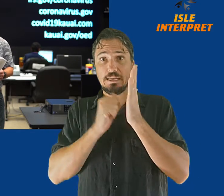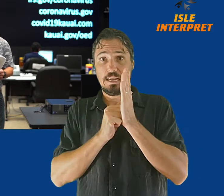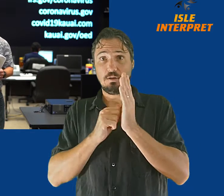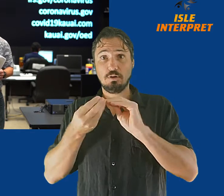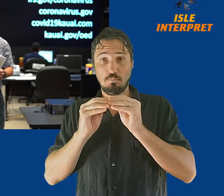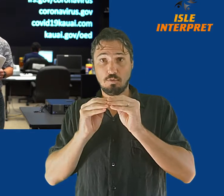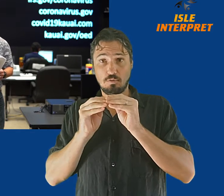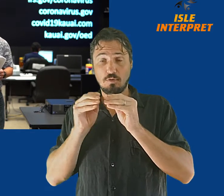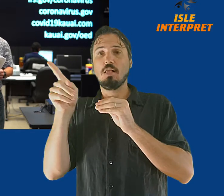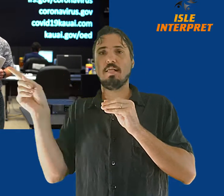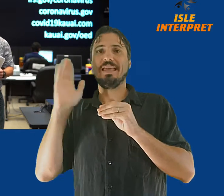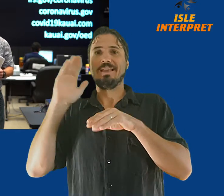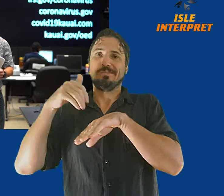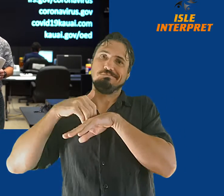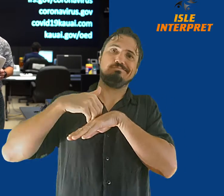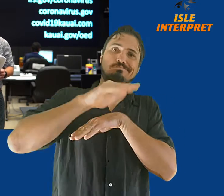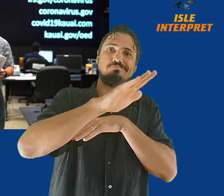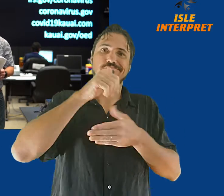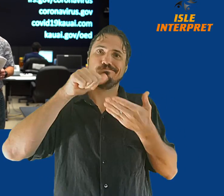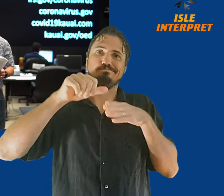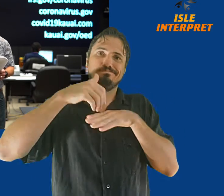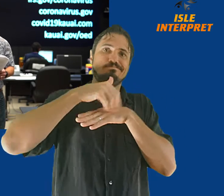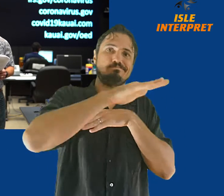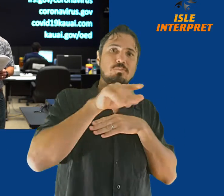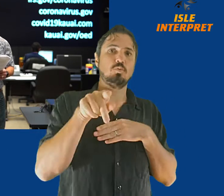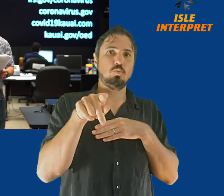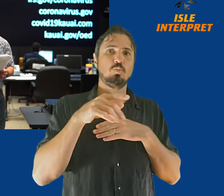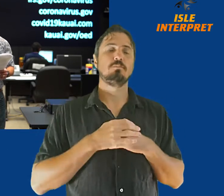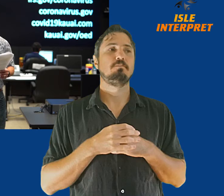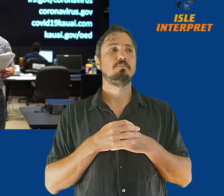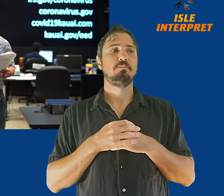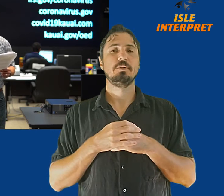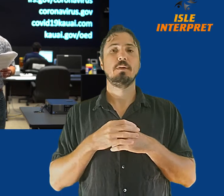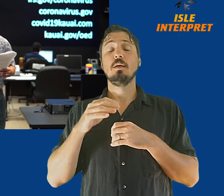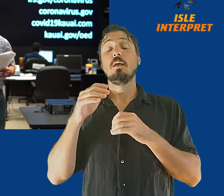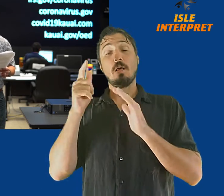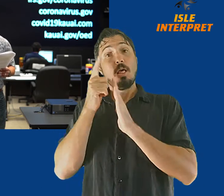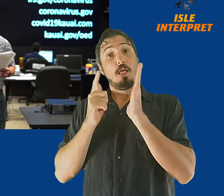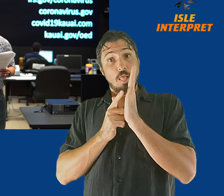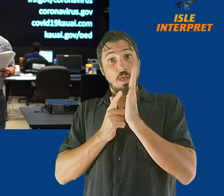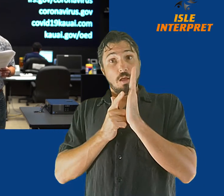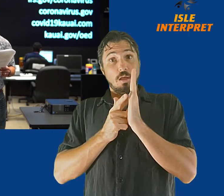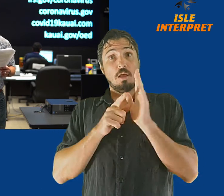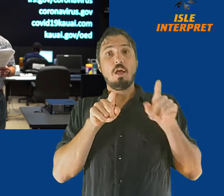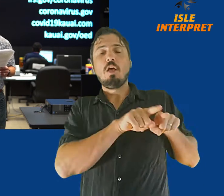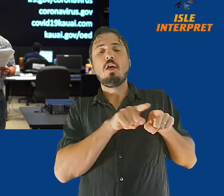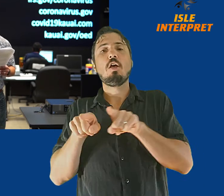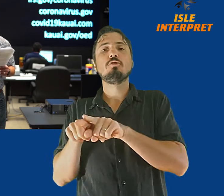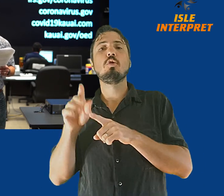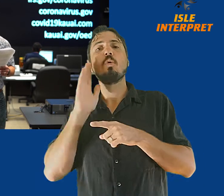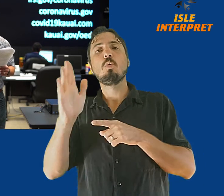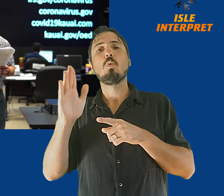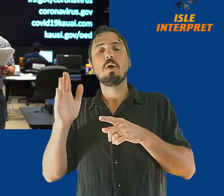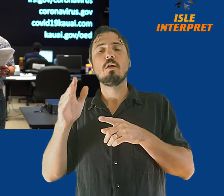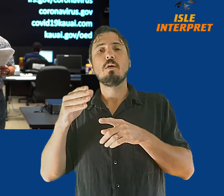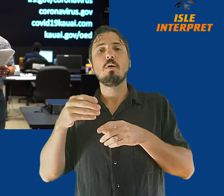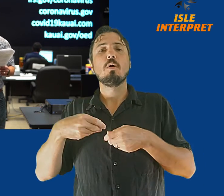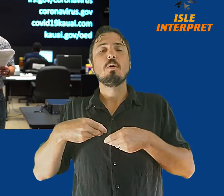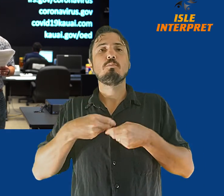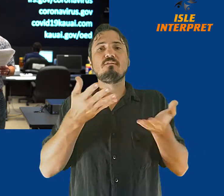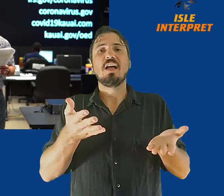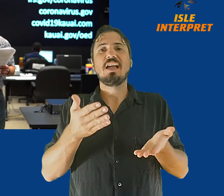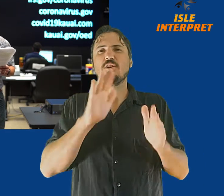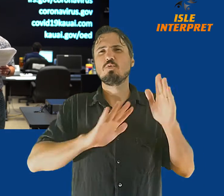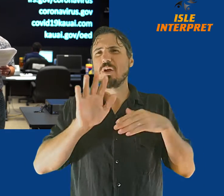approximately 3 weeks. The bill also provides $260 billion nationwide for expanding unemployment